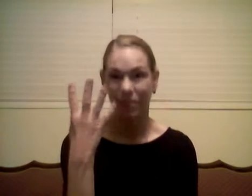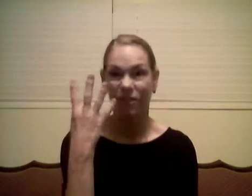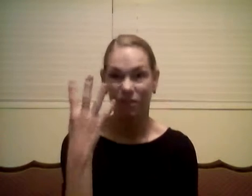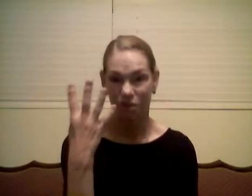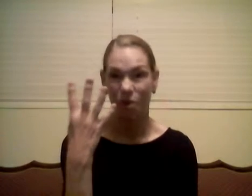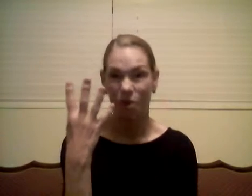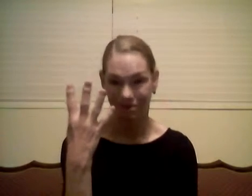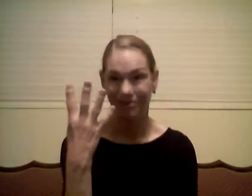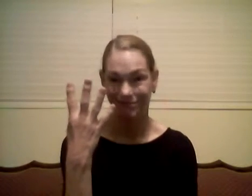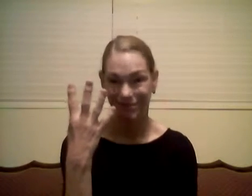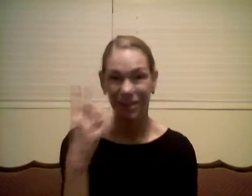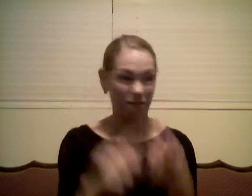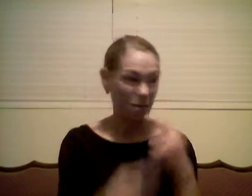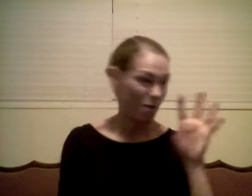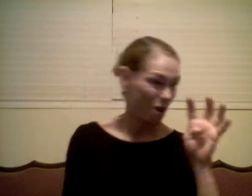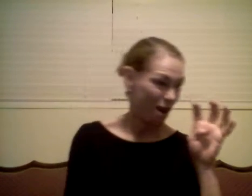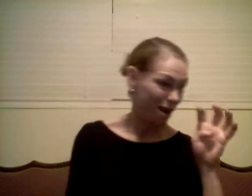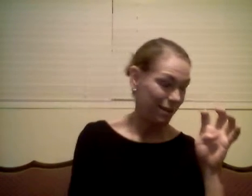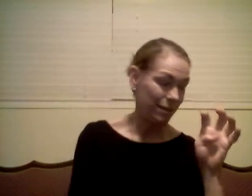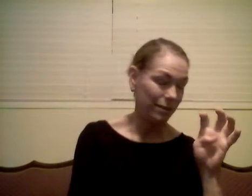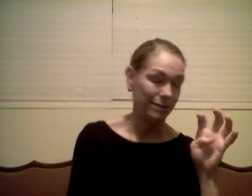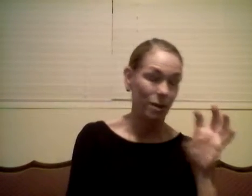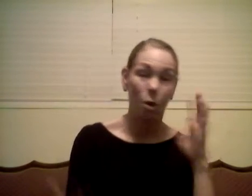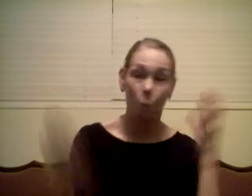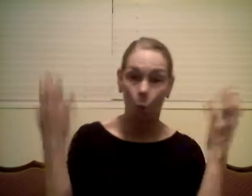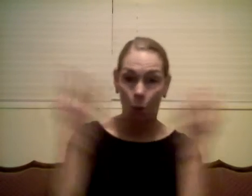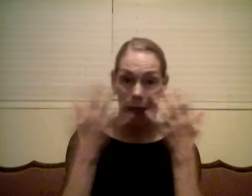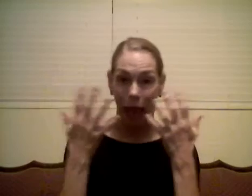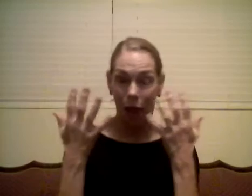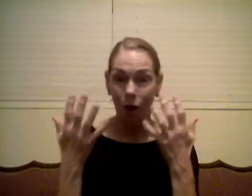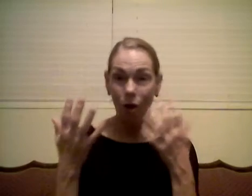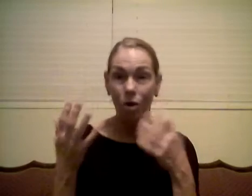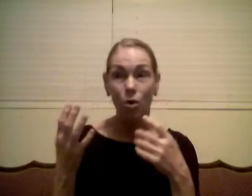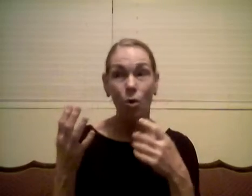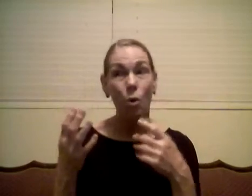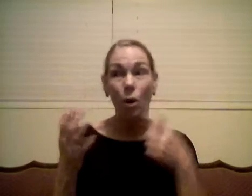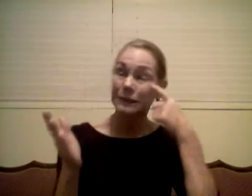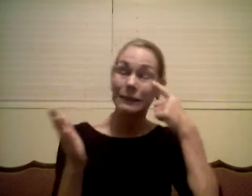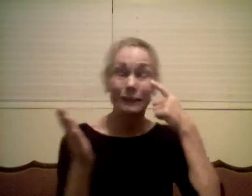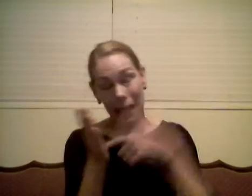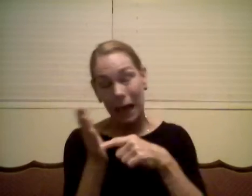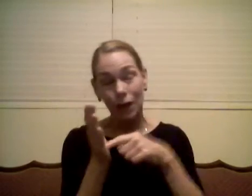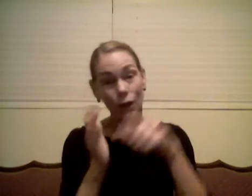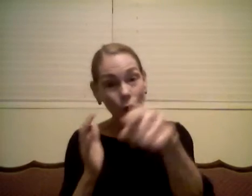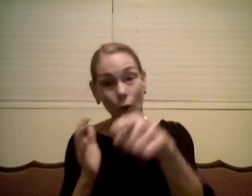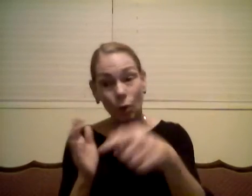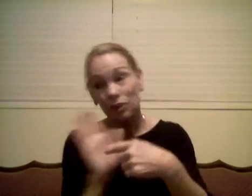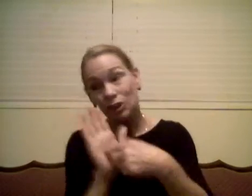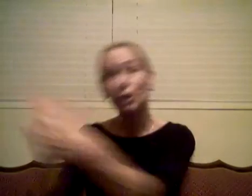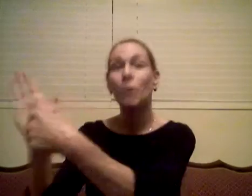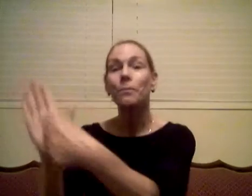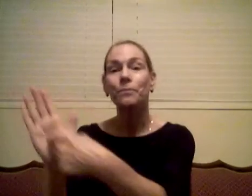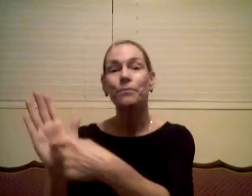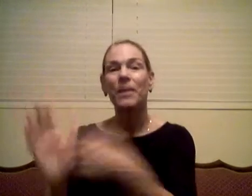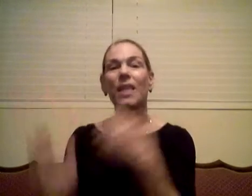Yeah, talk about a way to stand out in a positive light. And if you want to cheat, here's another tip for you. Go buy